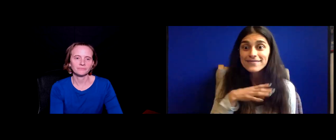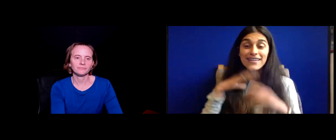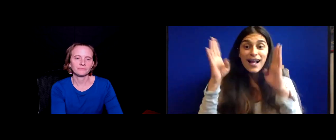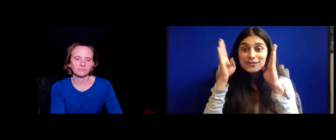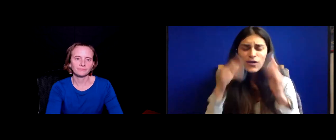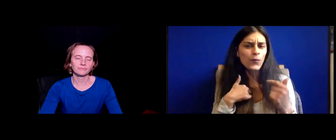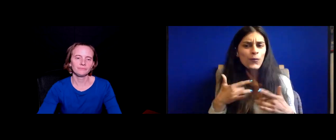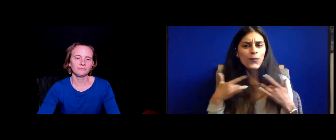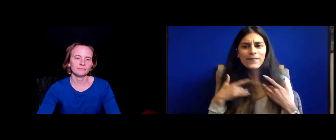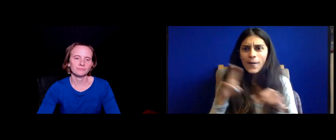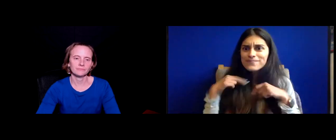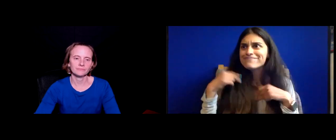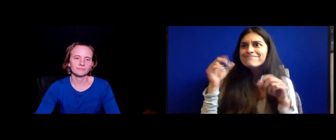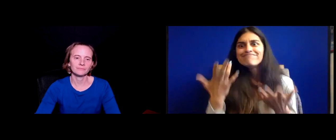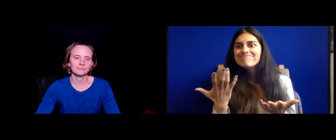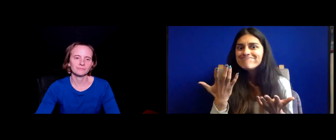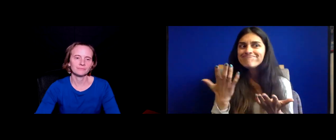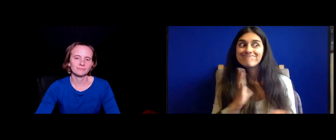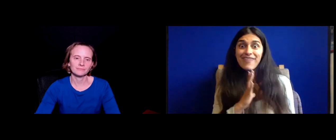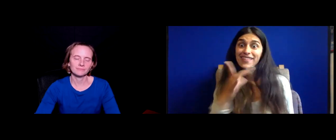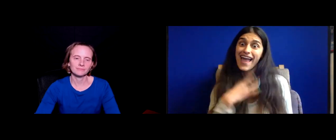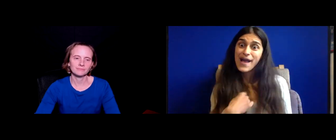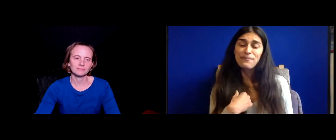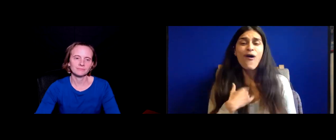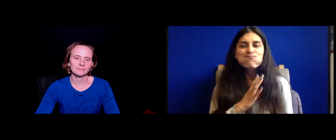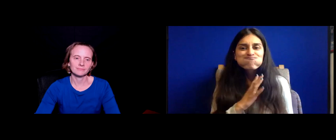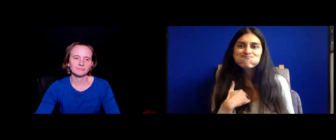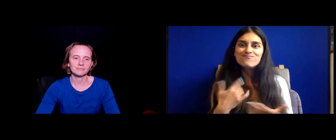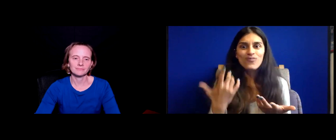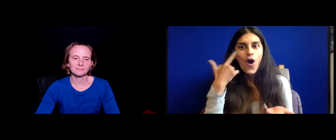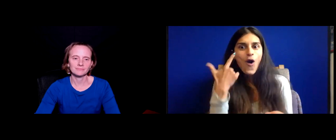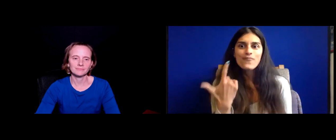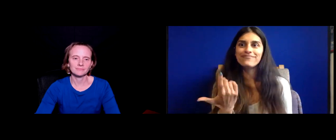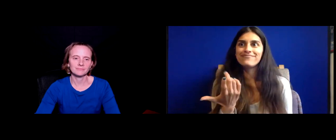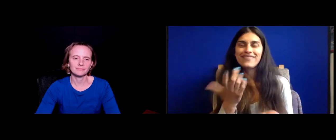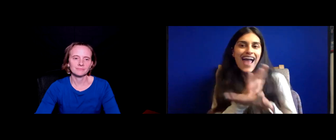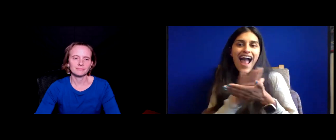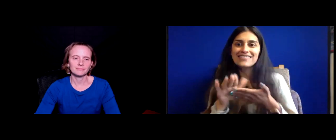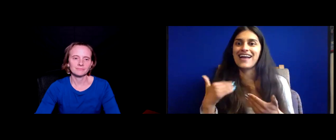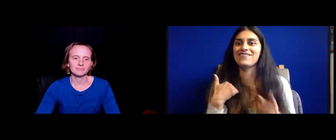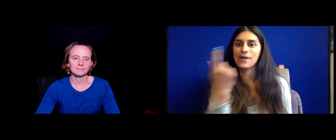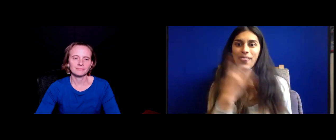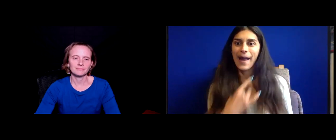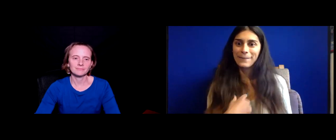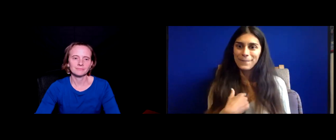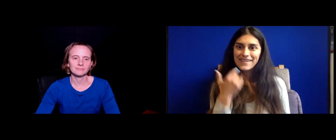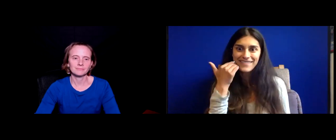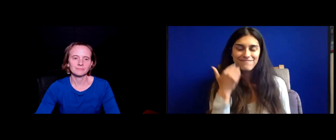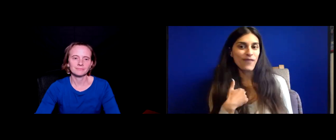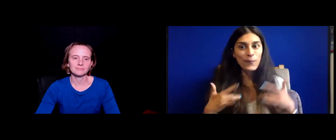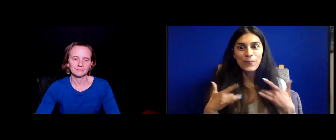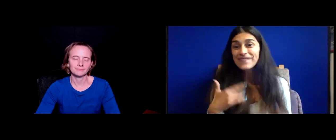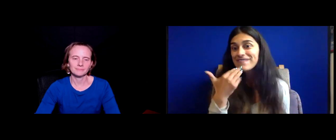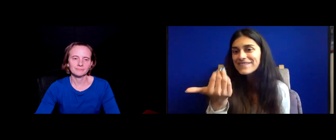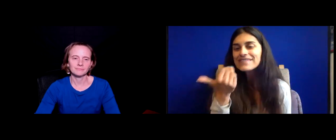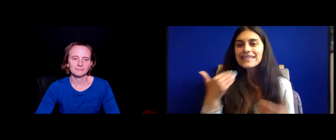together. And, you know, what happened was this guy paid attention to me and he liked me. And I thought